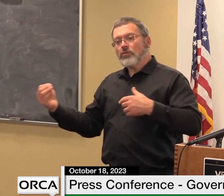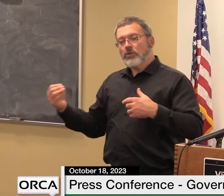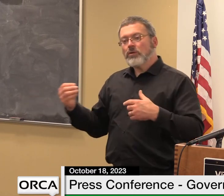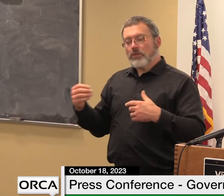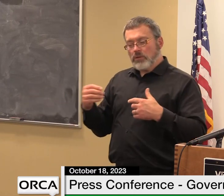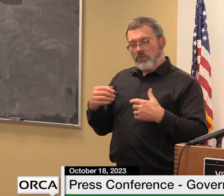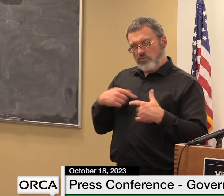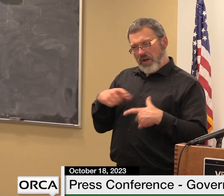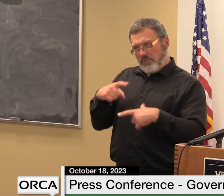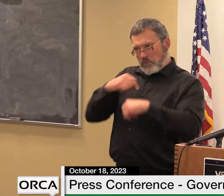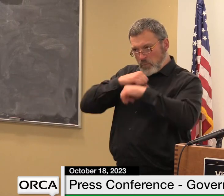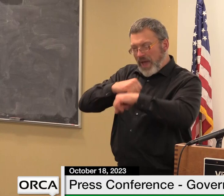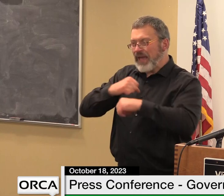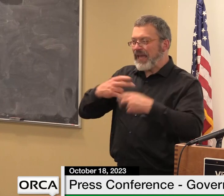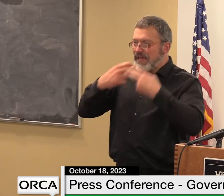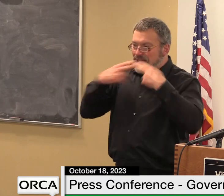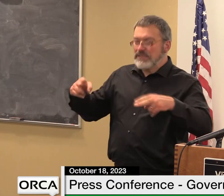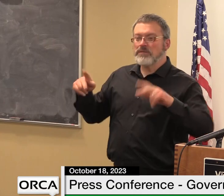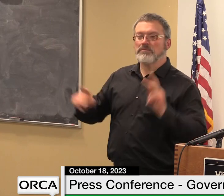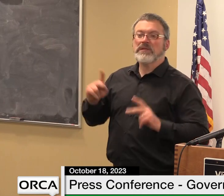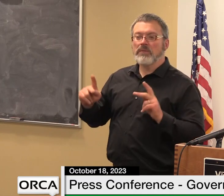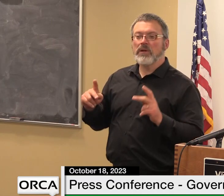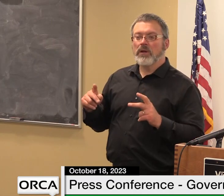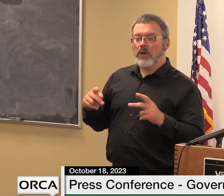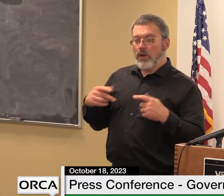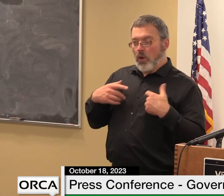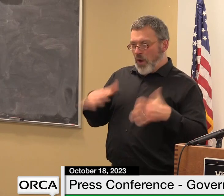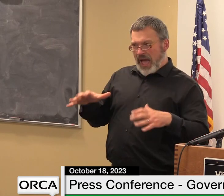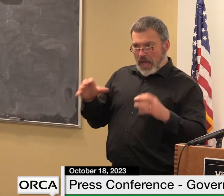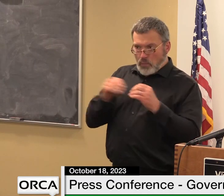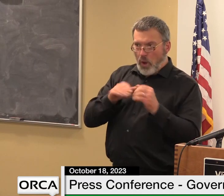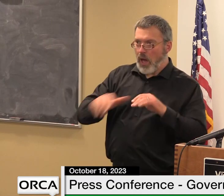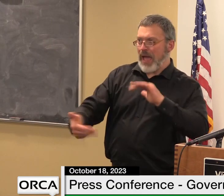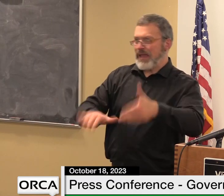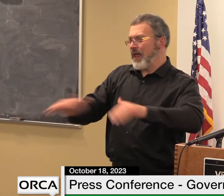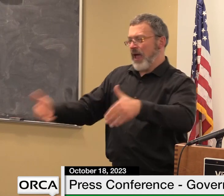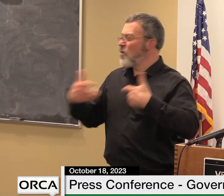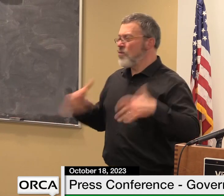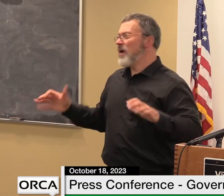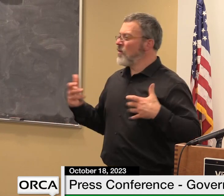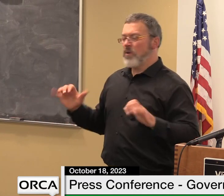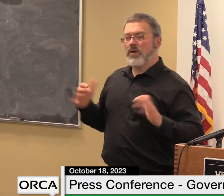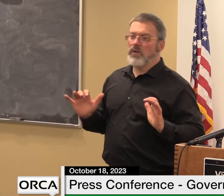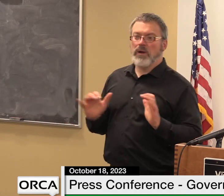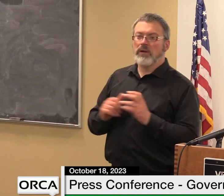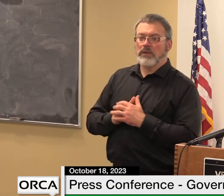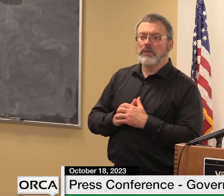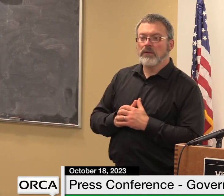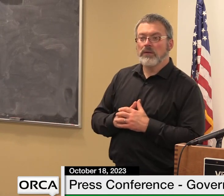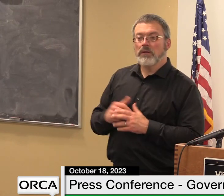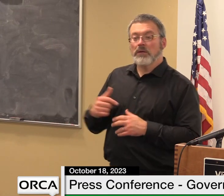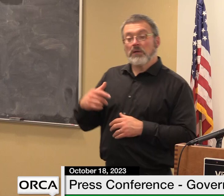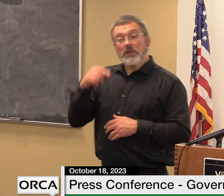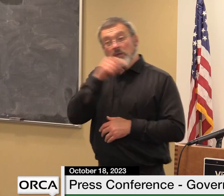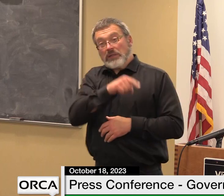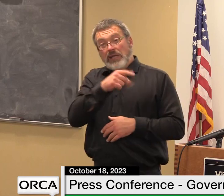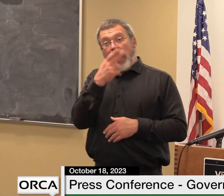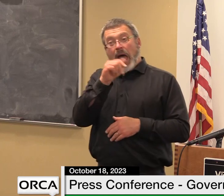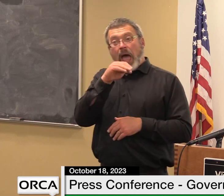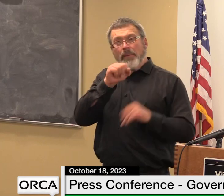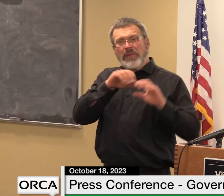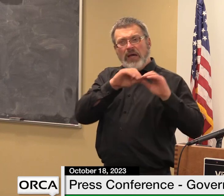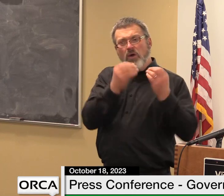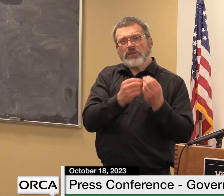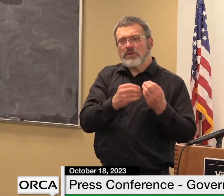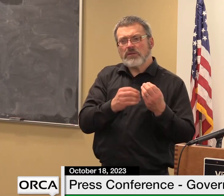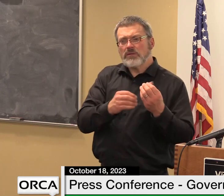lives and we don't lose more. But I don't think that Hamas had given much warning to their